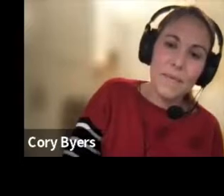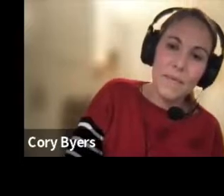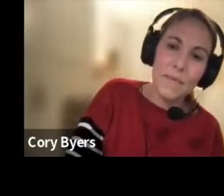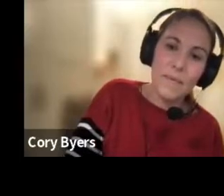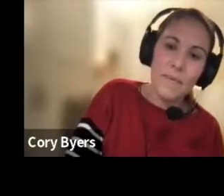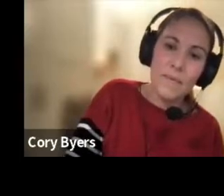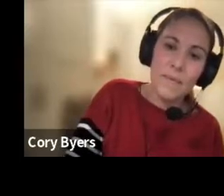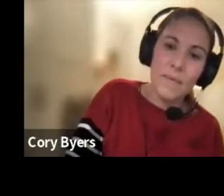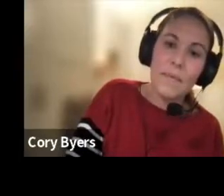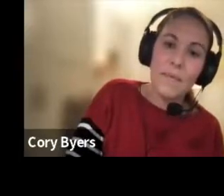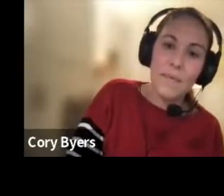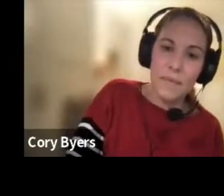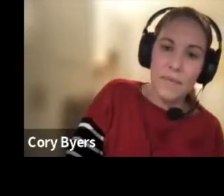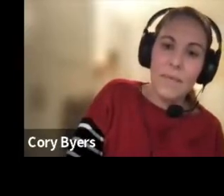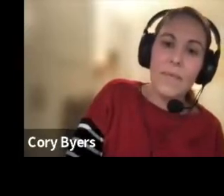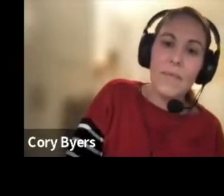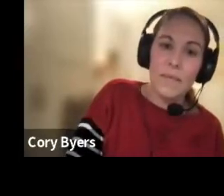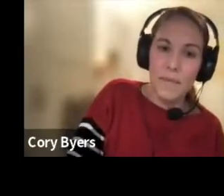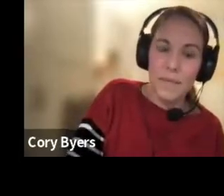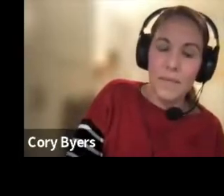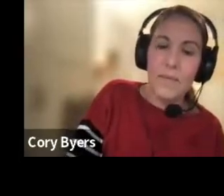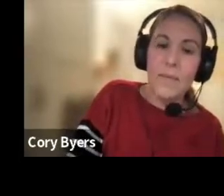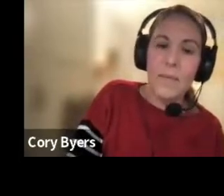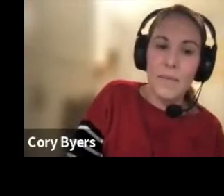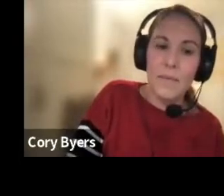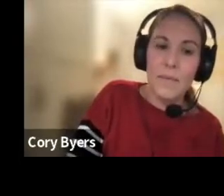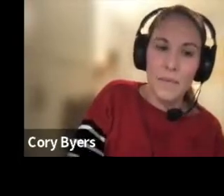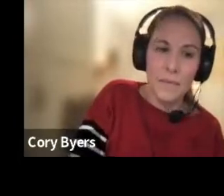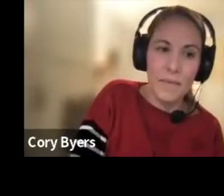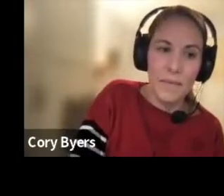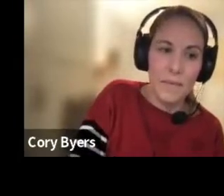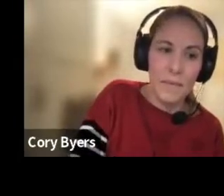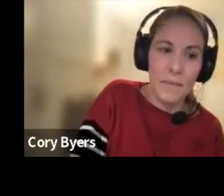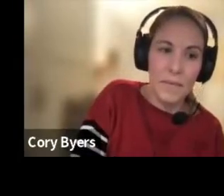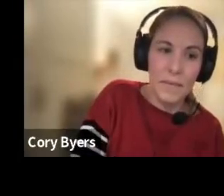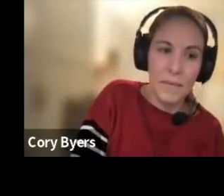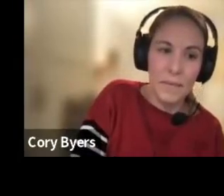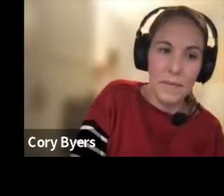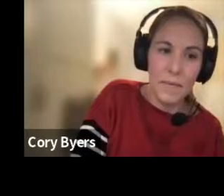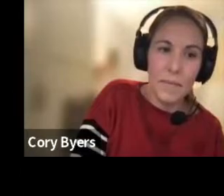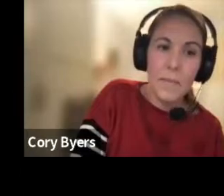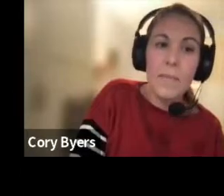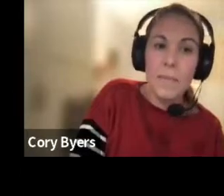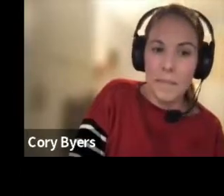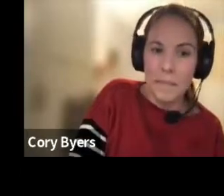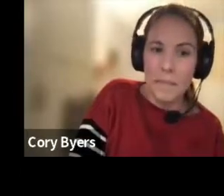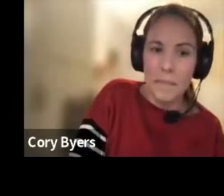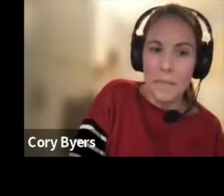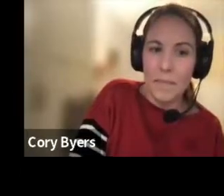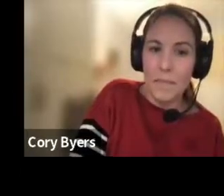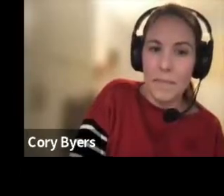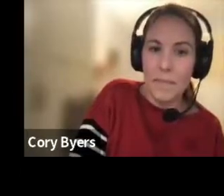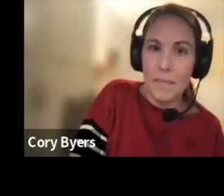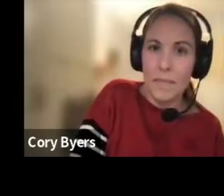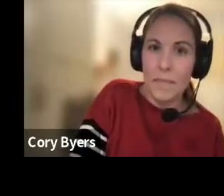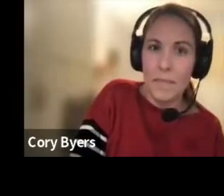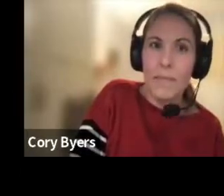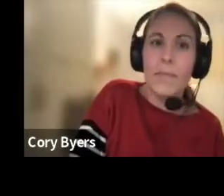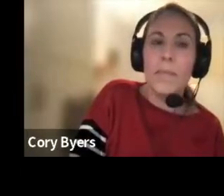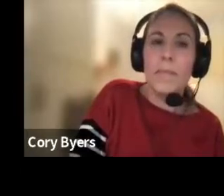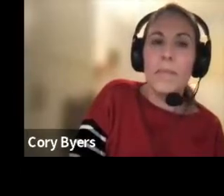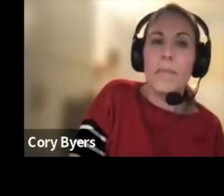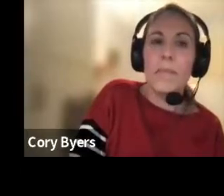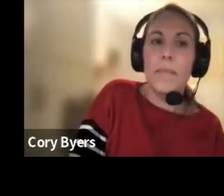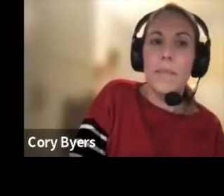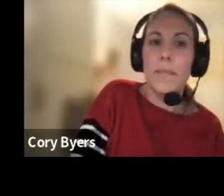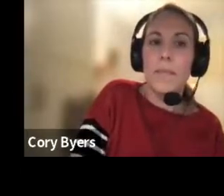dice más, él es la que usa cuando él está como nervioso, que se quiere disculpar y es la